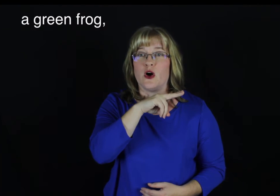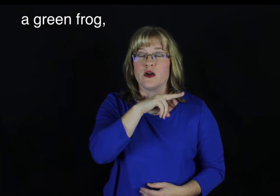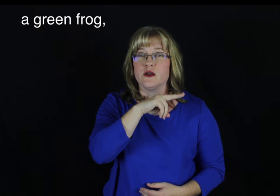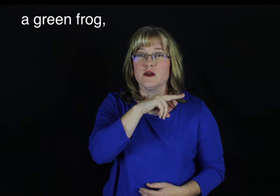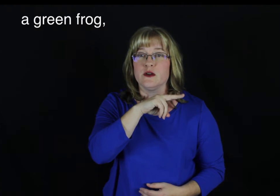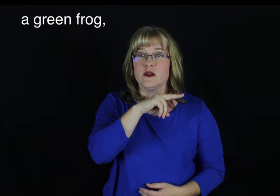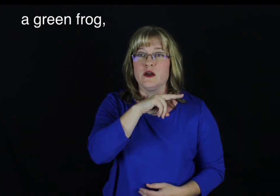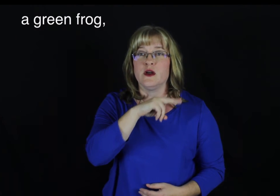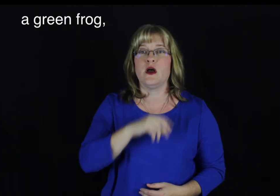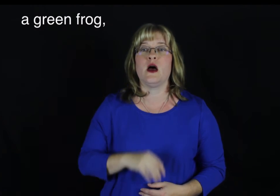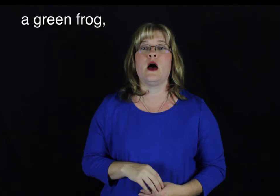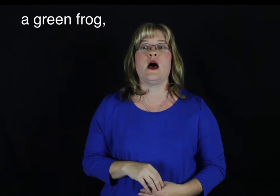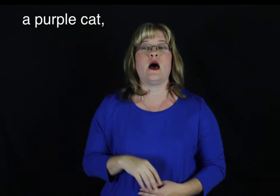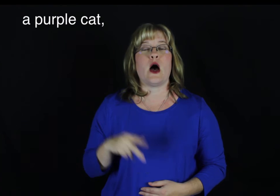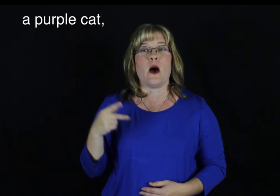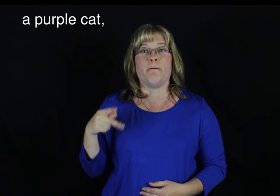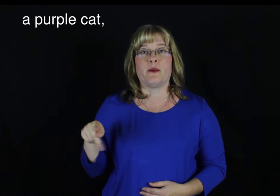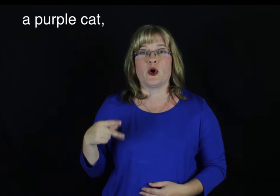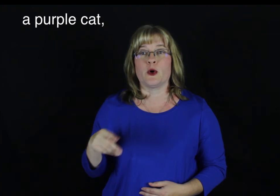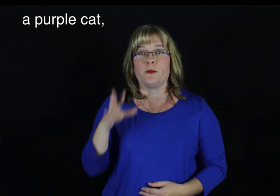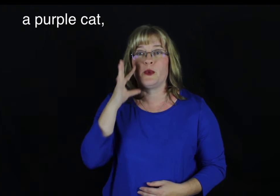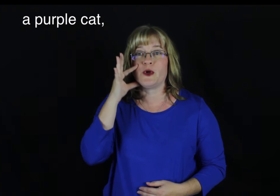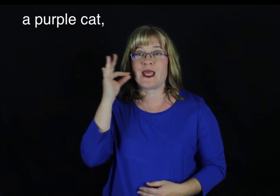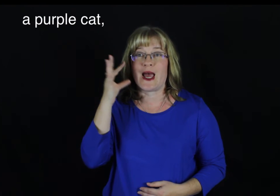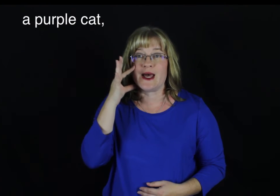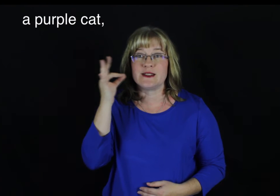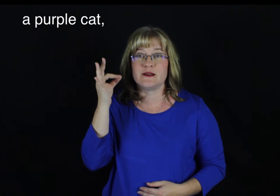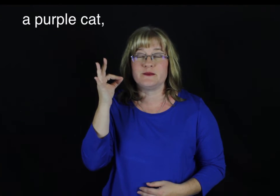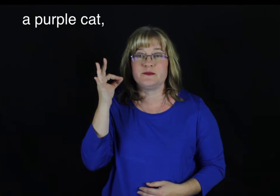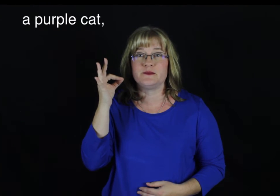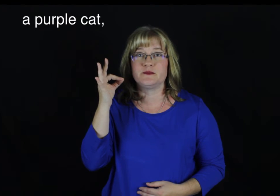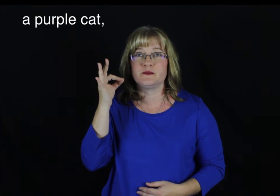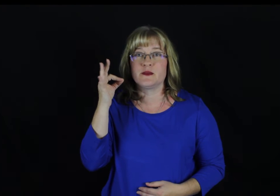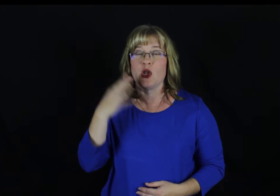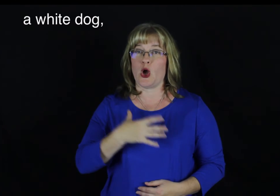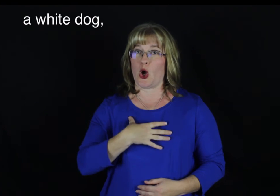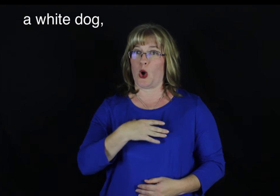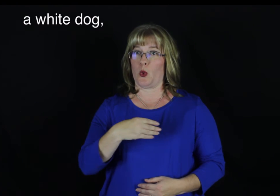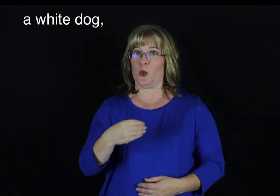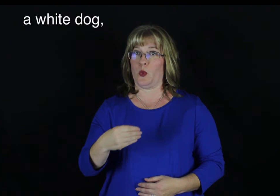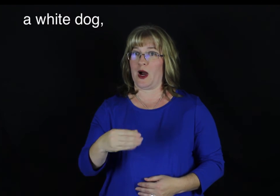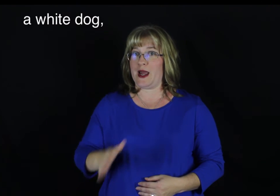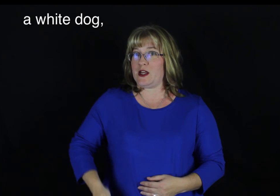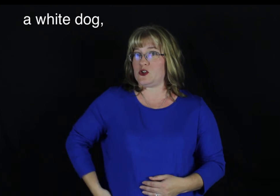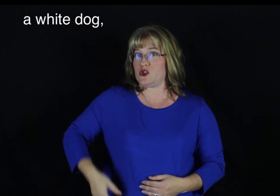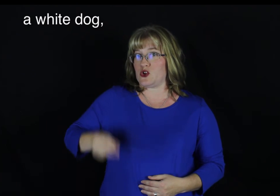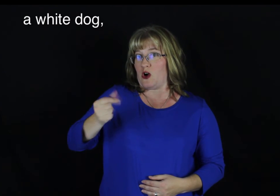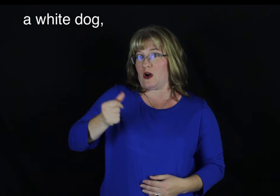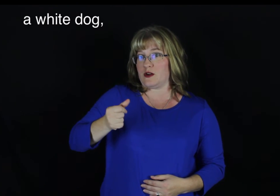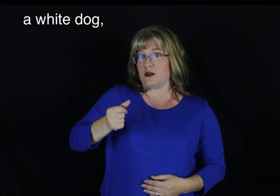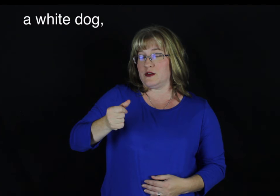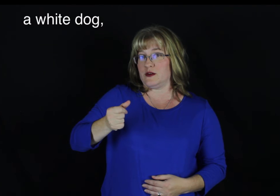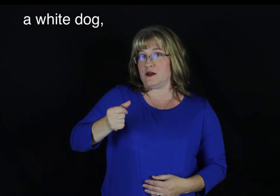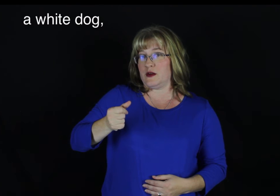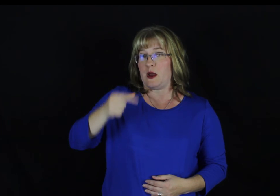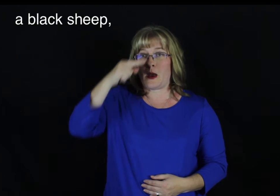frog, a purple cat, a white dog,